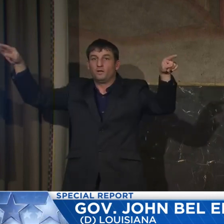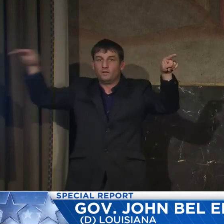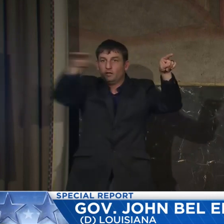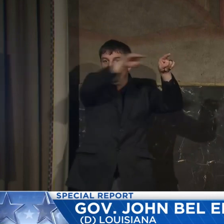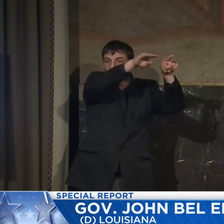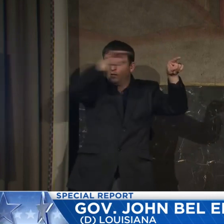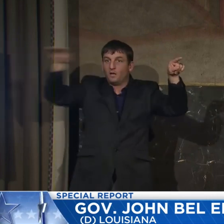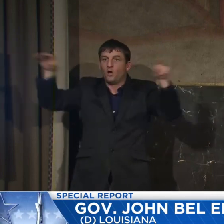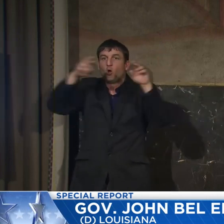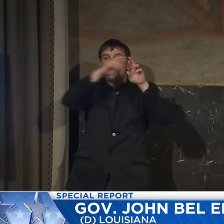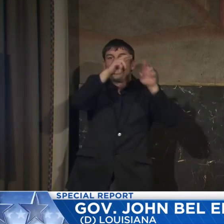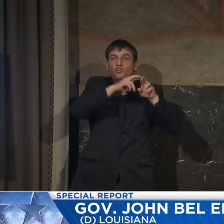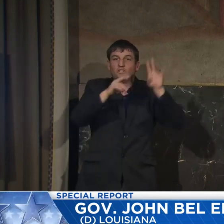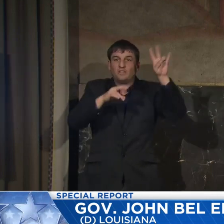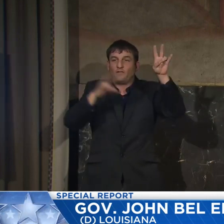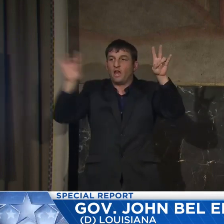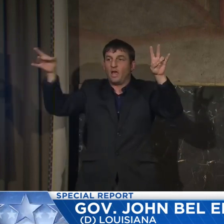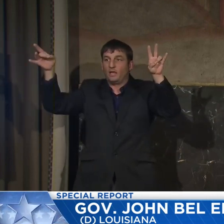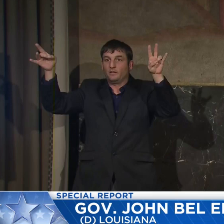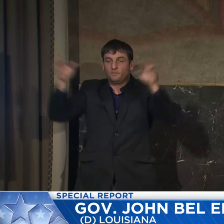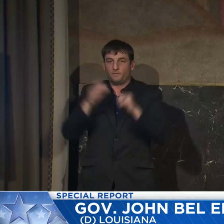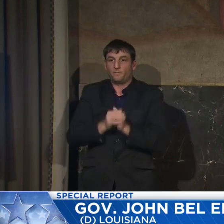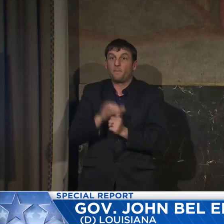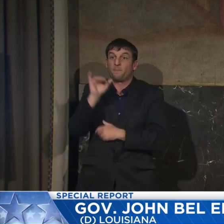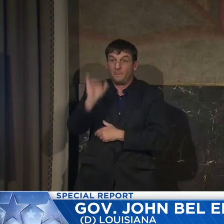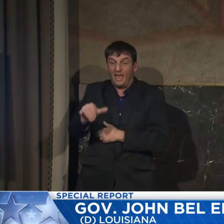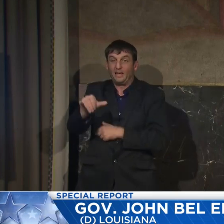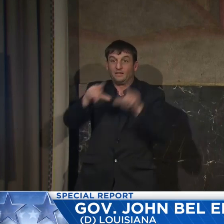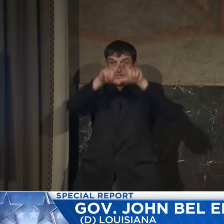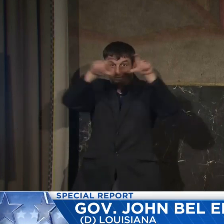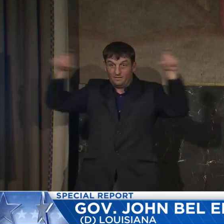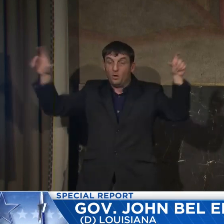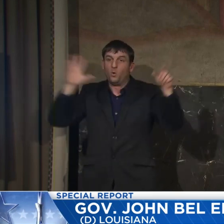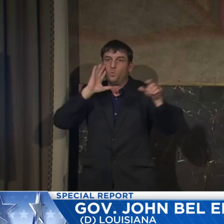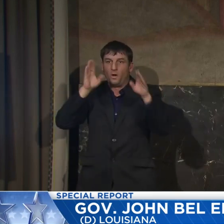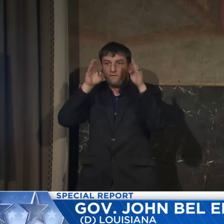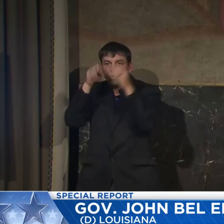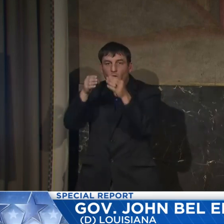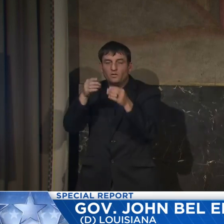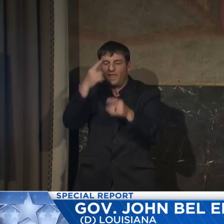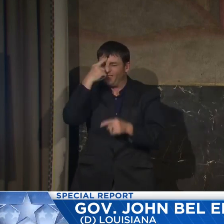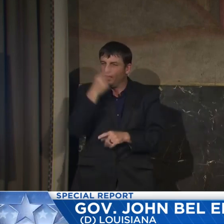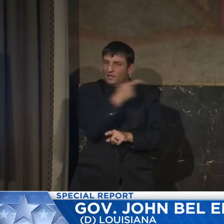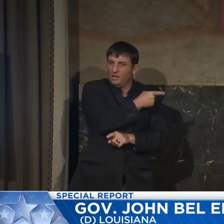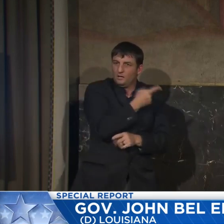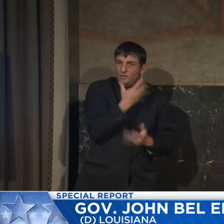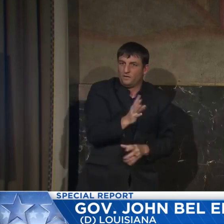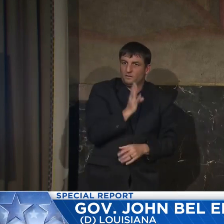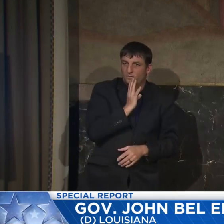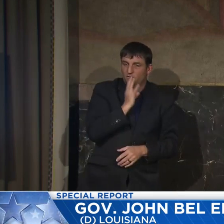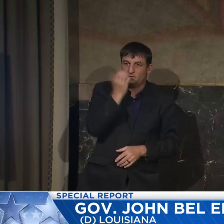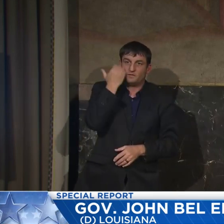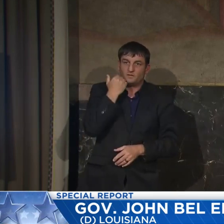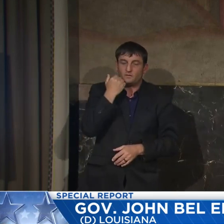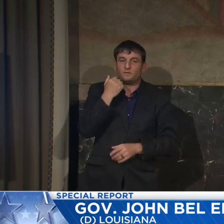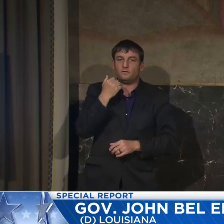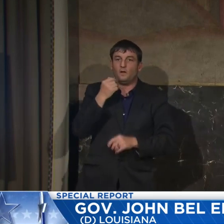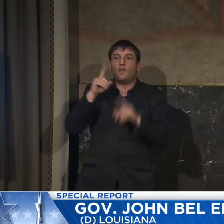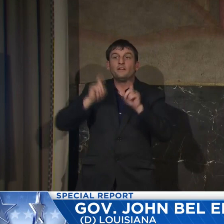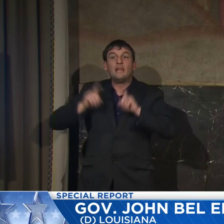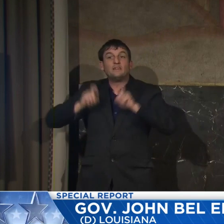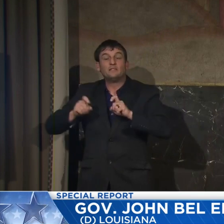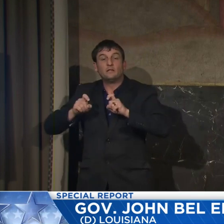regions 7 and 8. That will be a particular focus, and I think, Dr. B, you mentioned this, of our testing